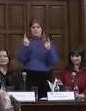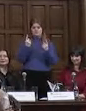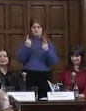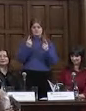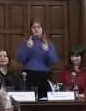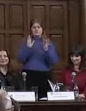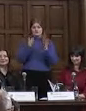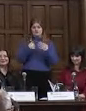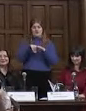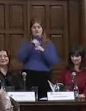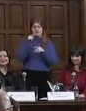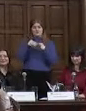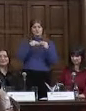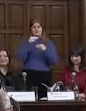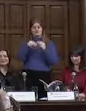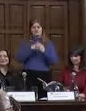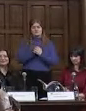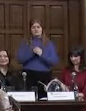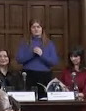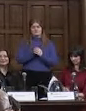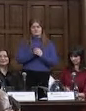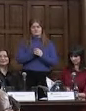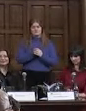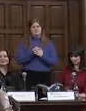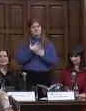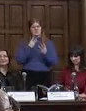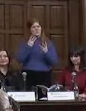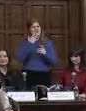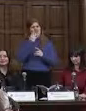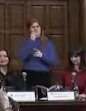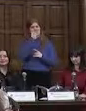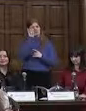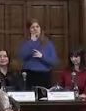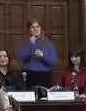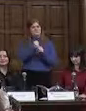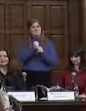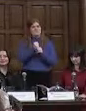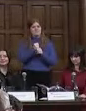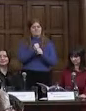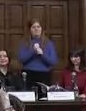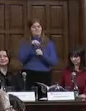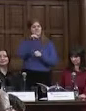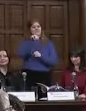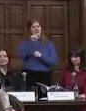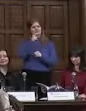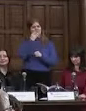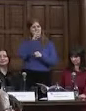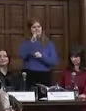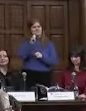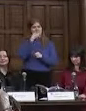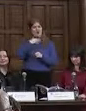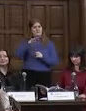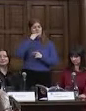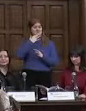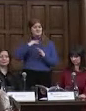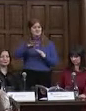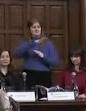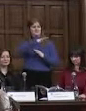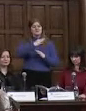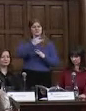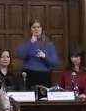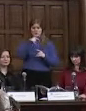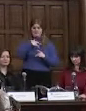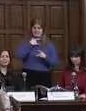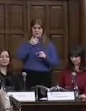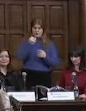been involved in that. I want to ask a question about the marine environment. Do you think that you